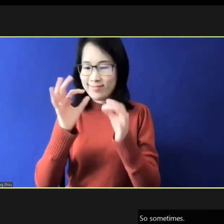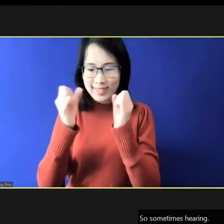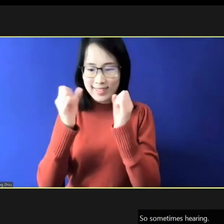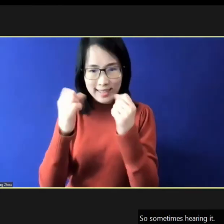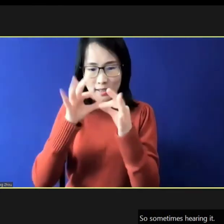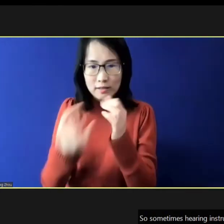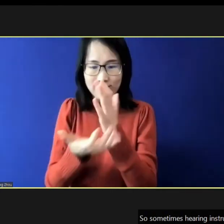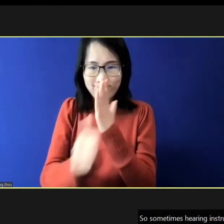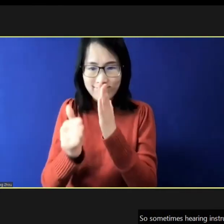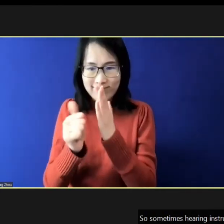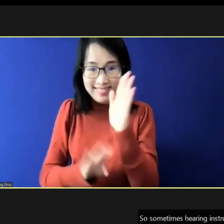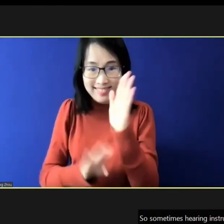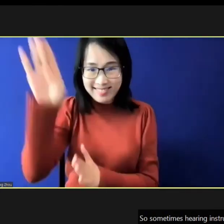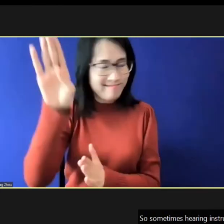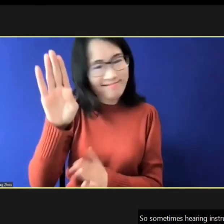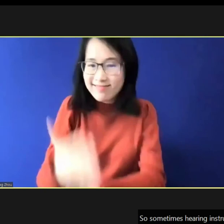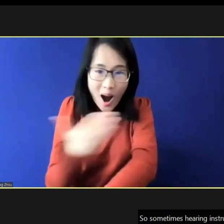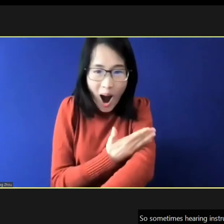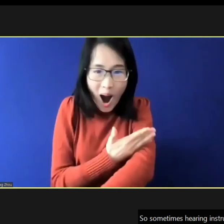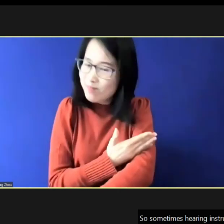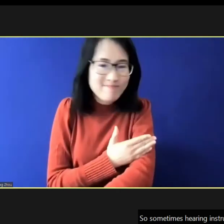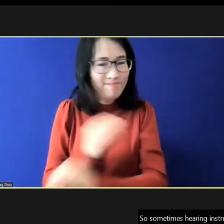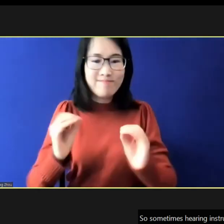hearing instructors,